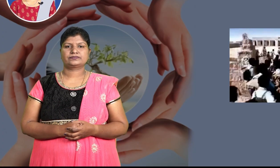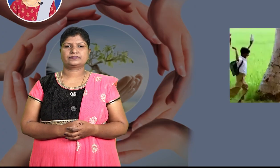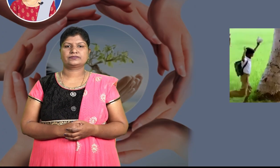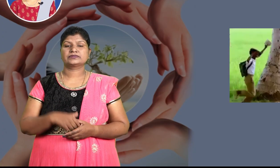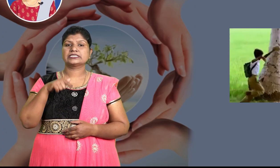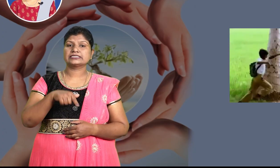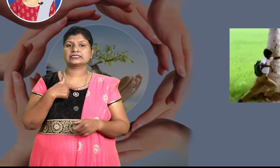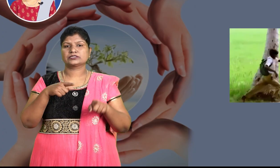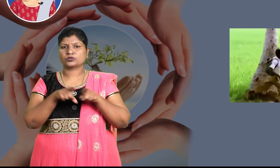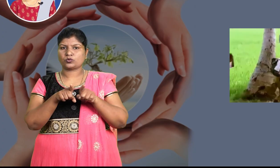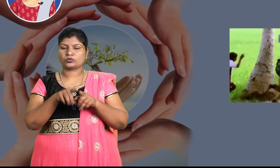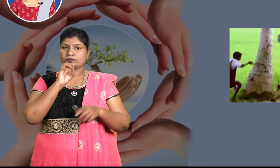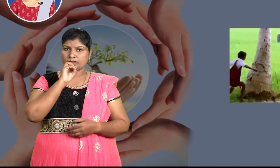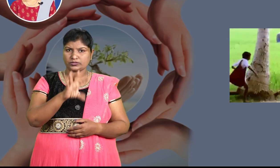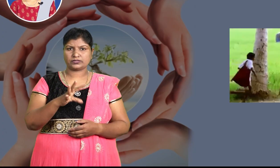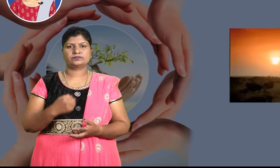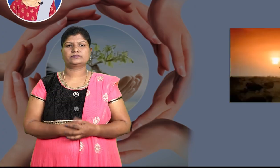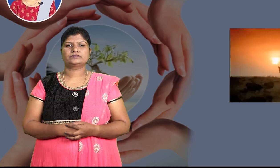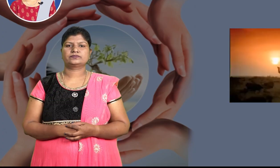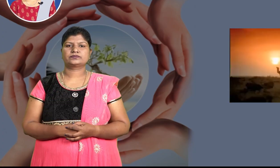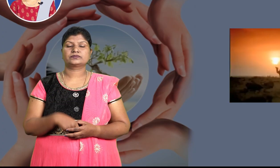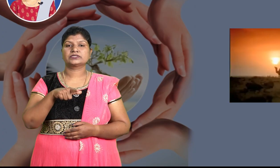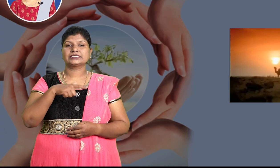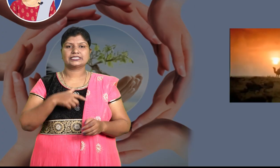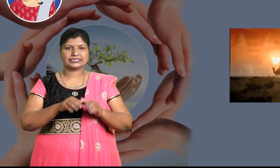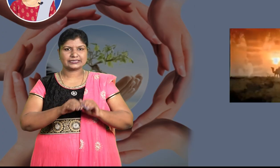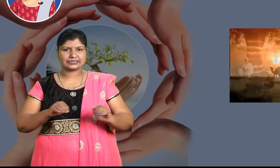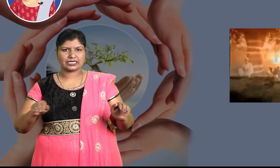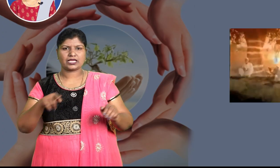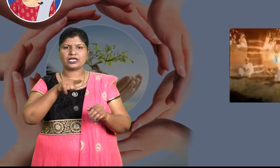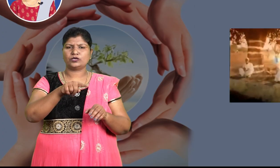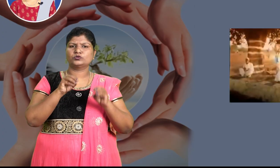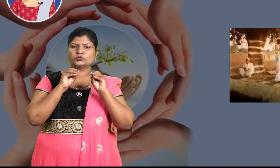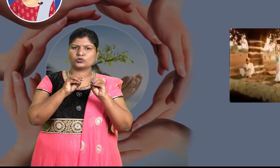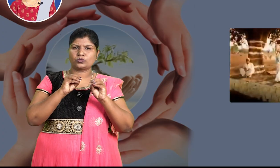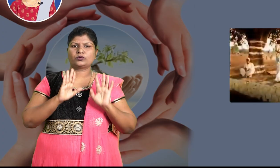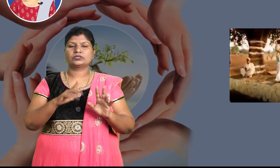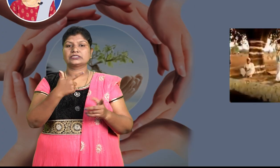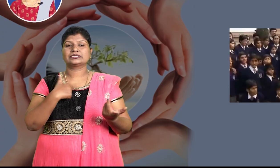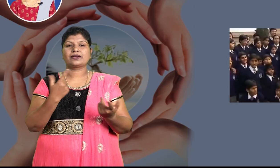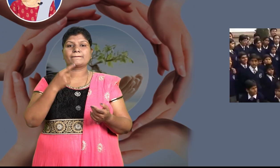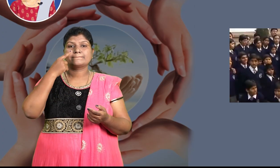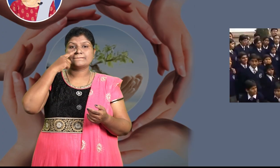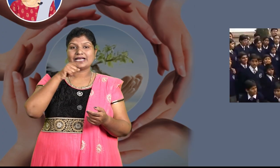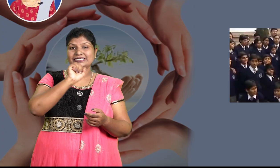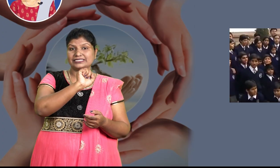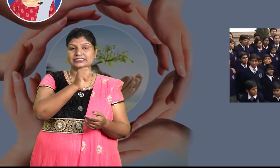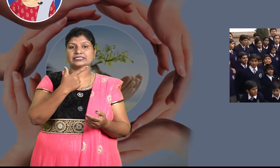It also states that children should be taught in their mother tongue.